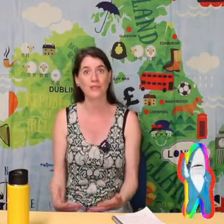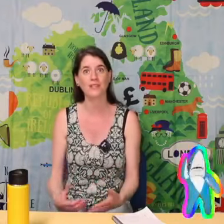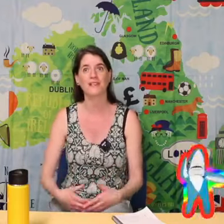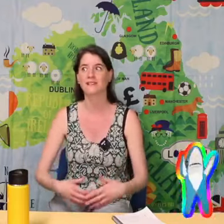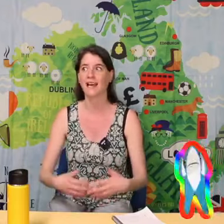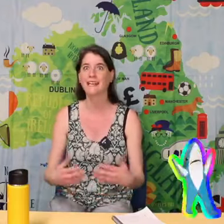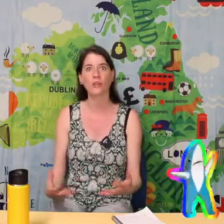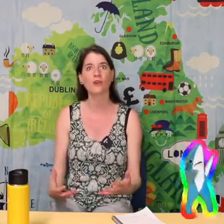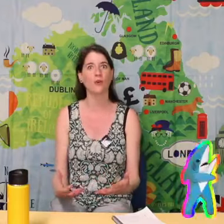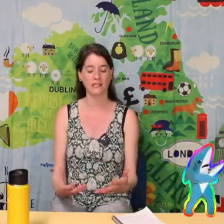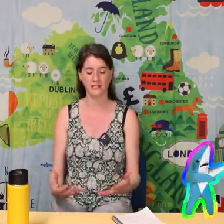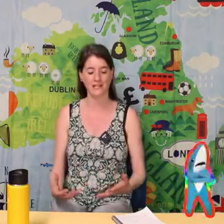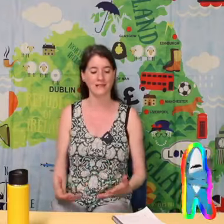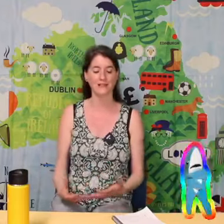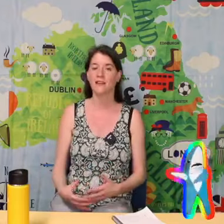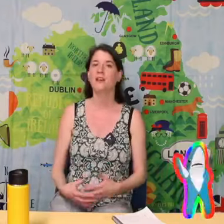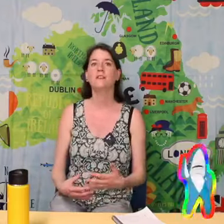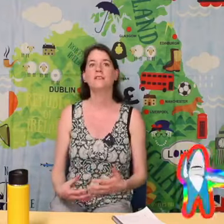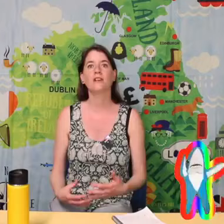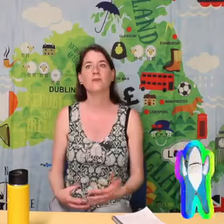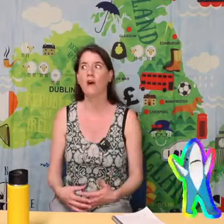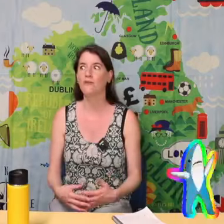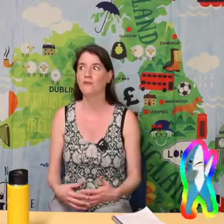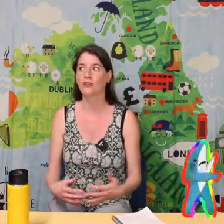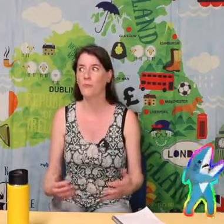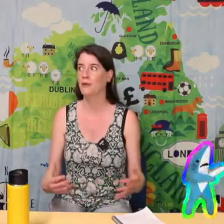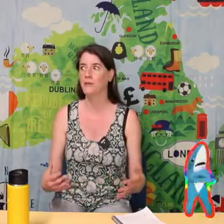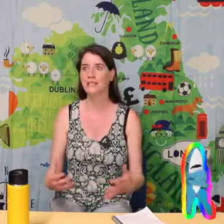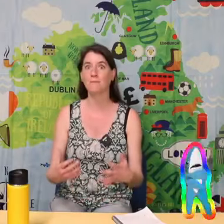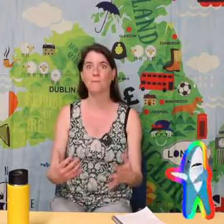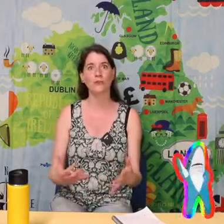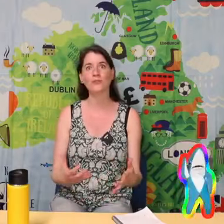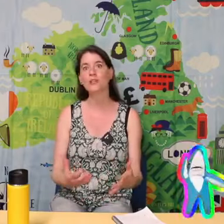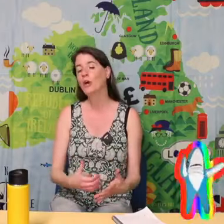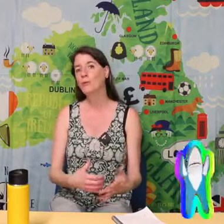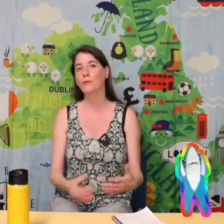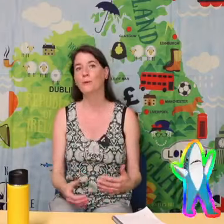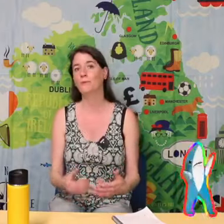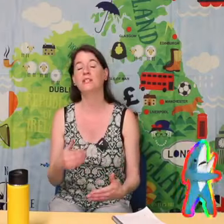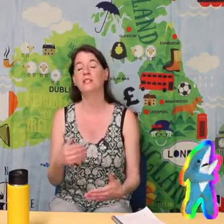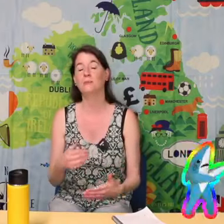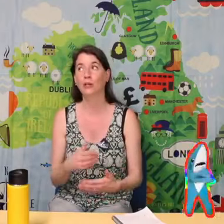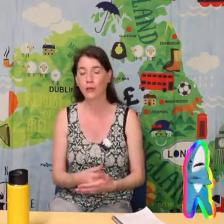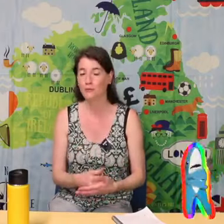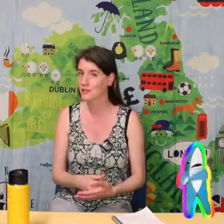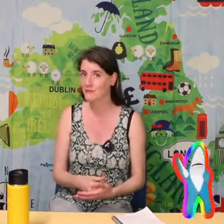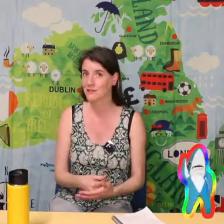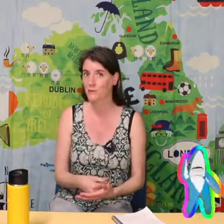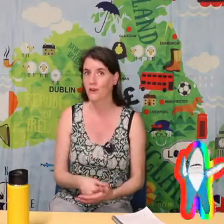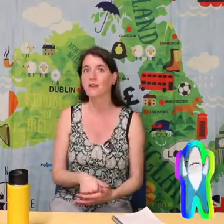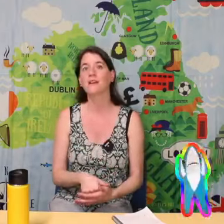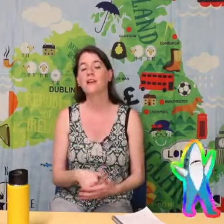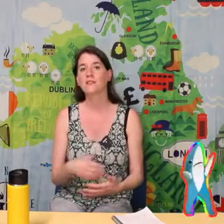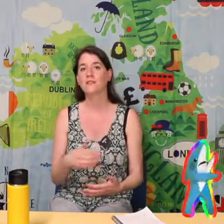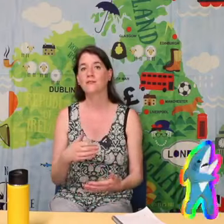and catalogue all these things. No. So over the coming weeks and months, we will be doing loads and loads of work to kind